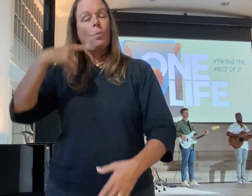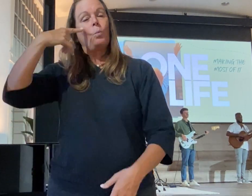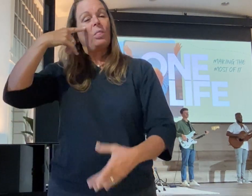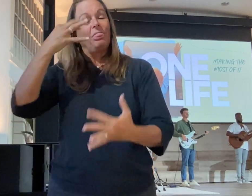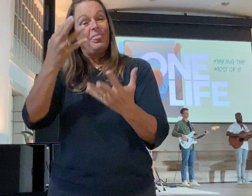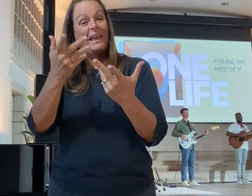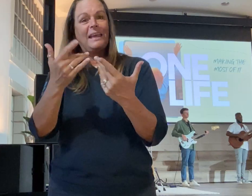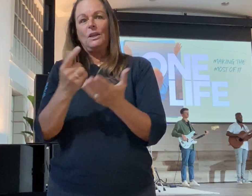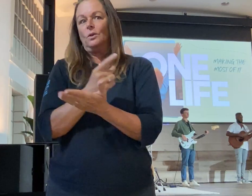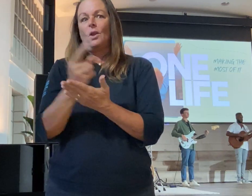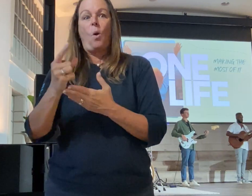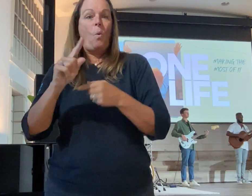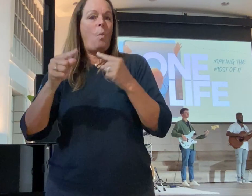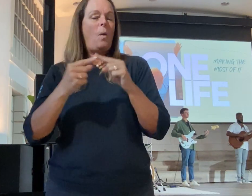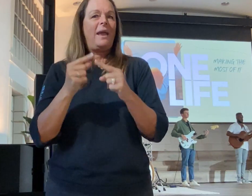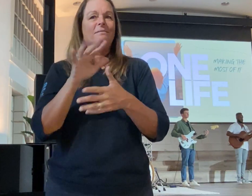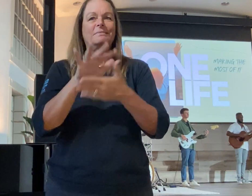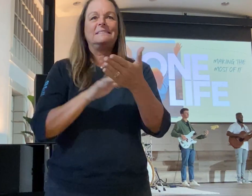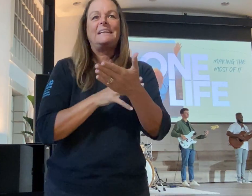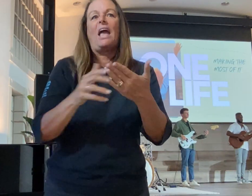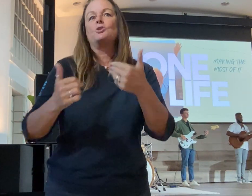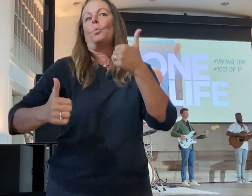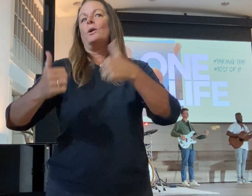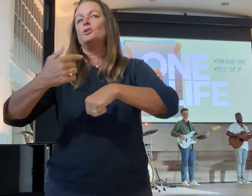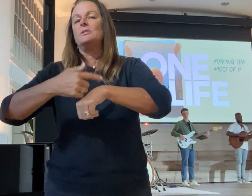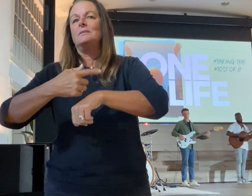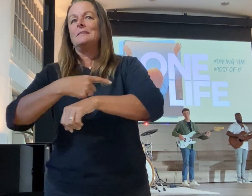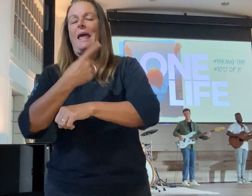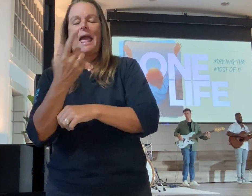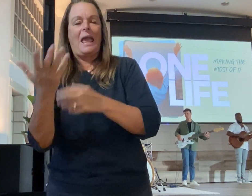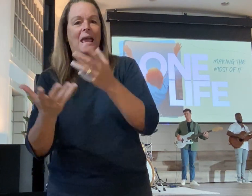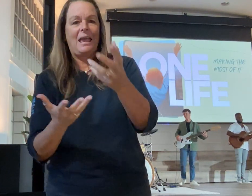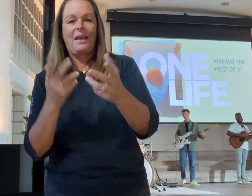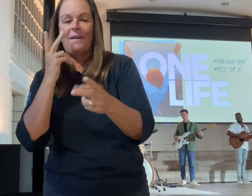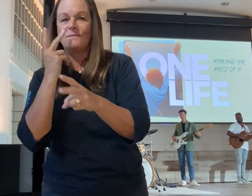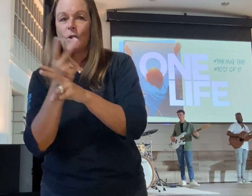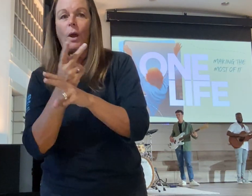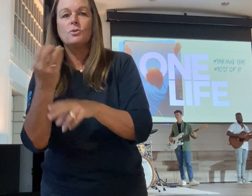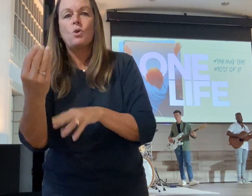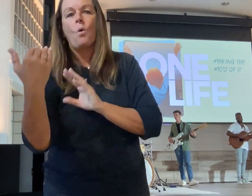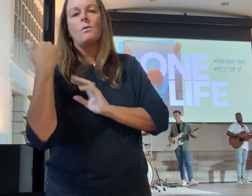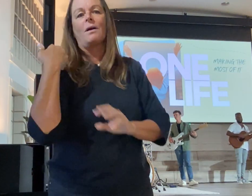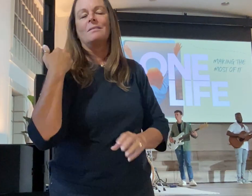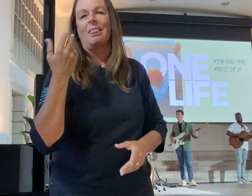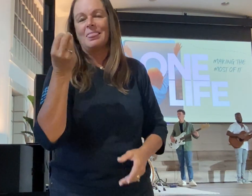just not to bust out of here today, but follow Holy Spirit's prompting, whatever